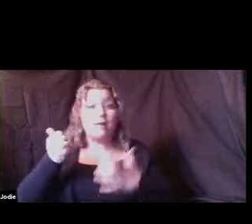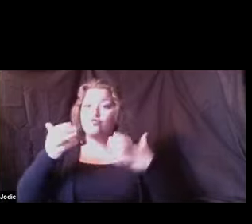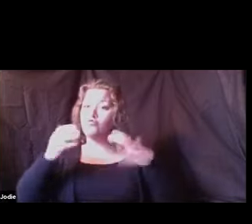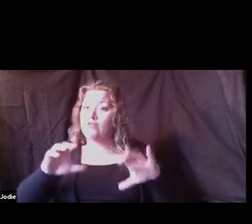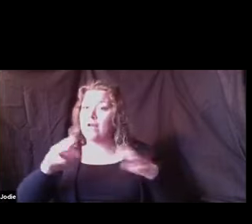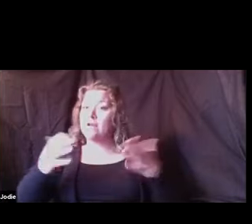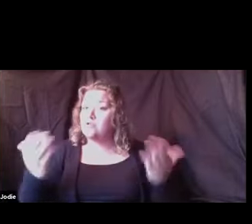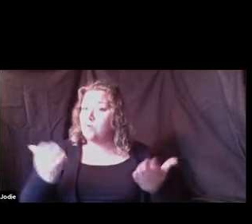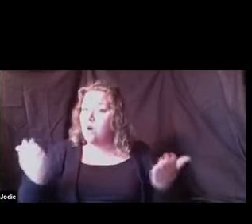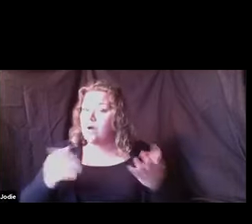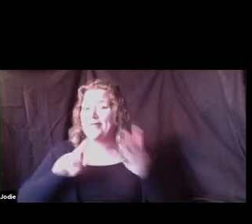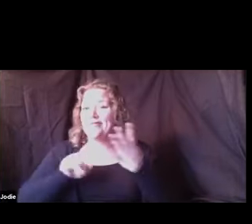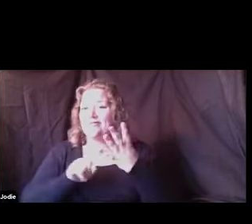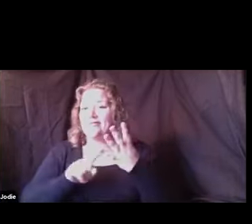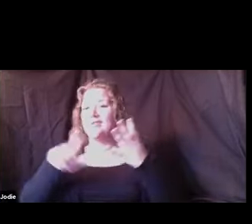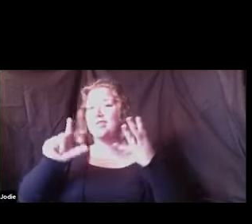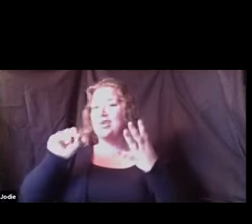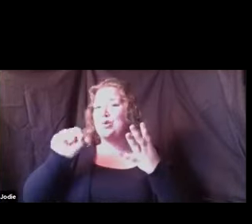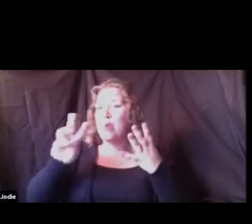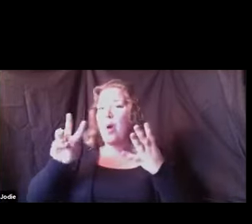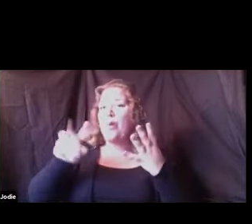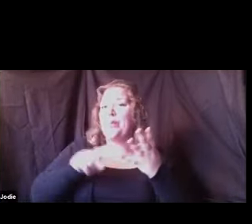is the category that is green.